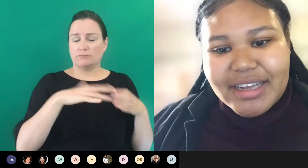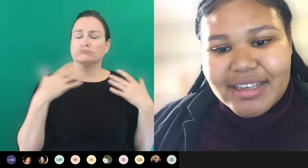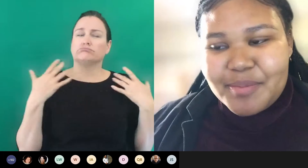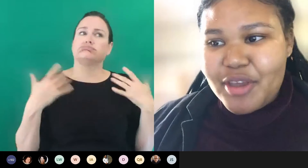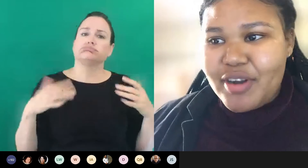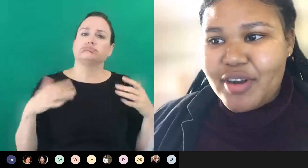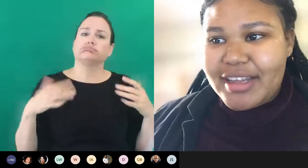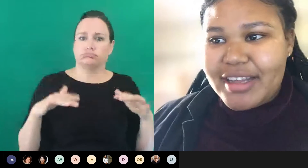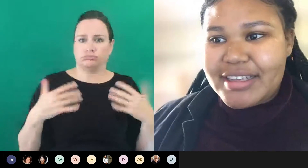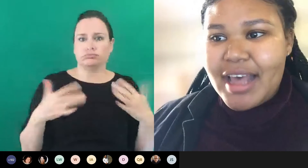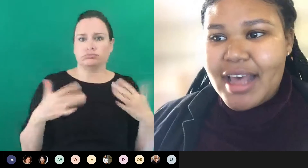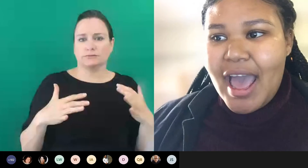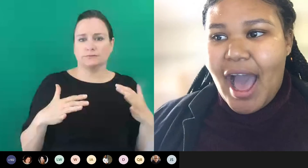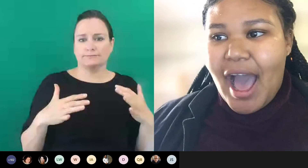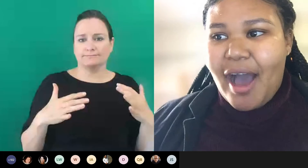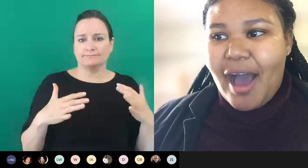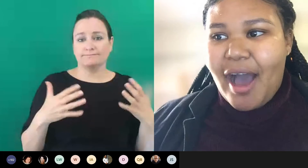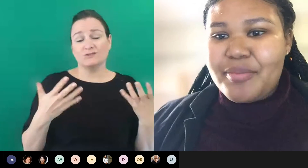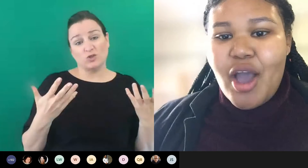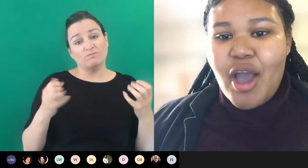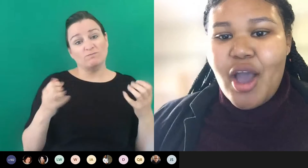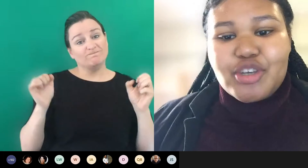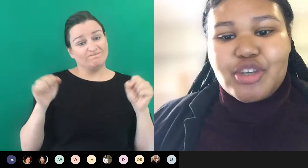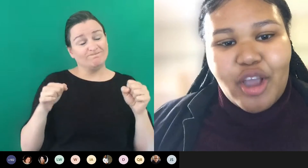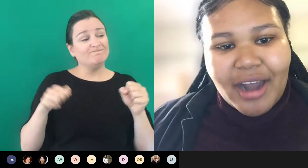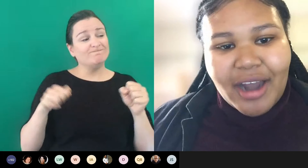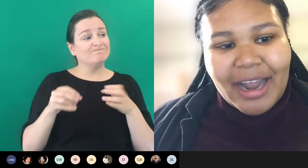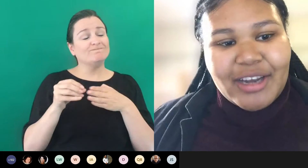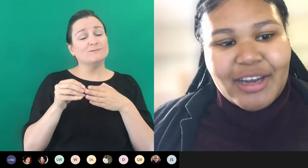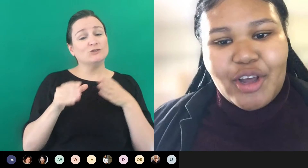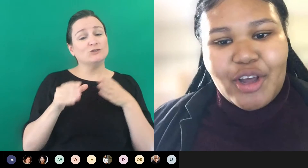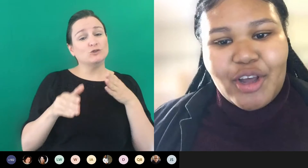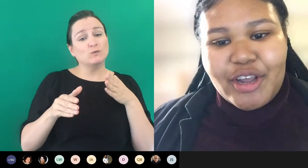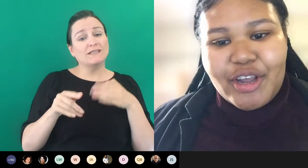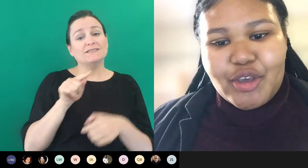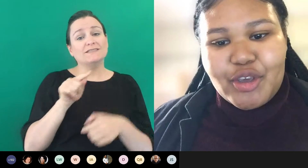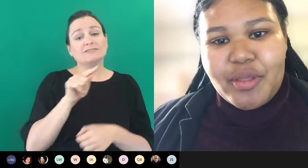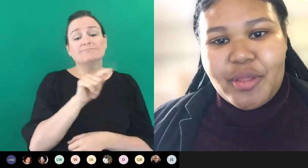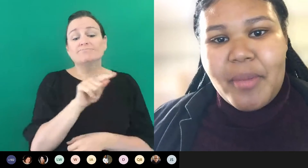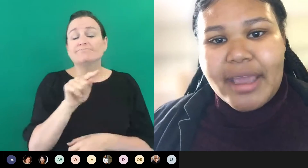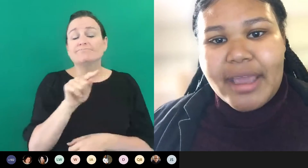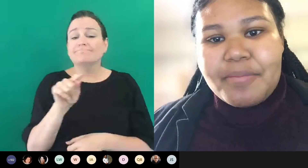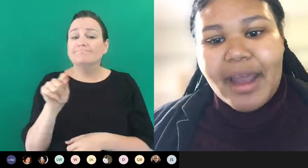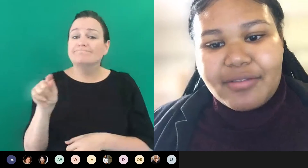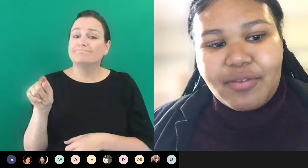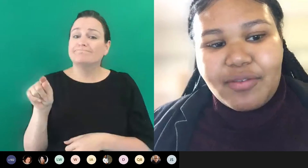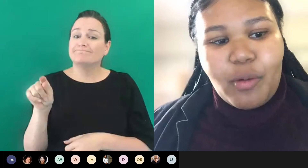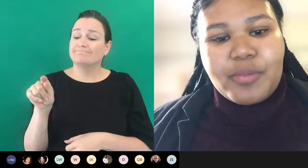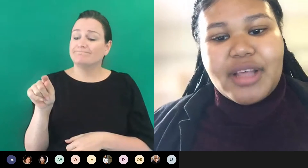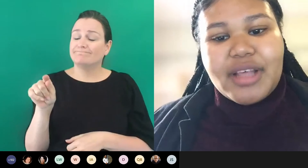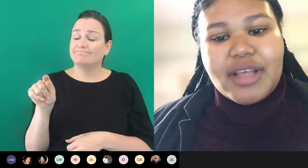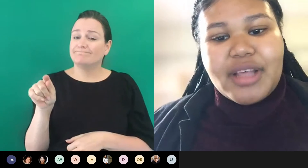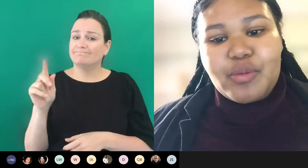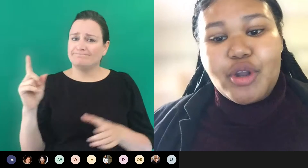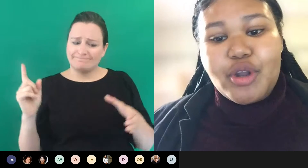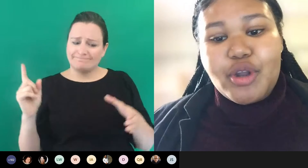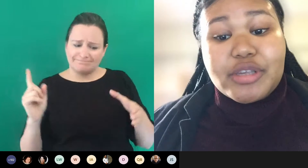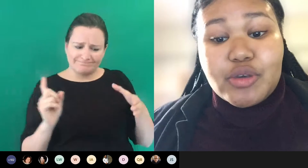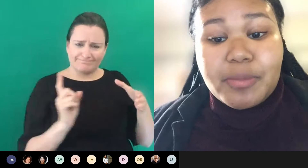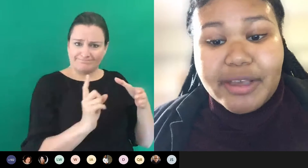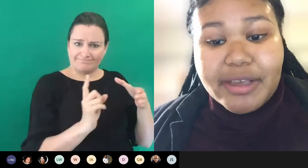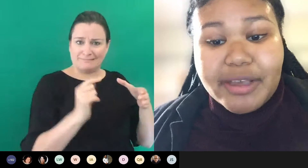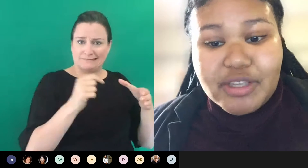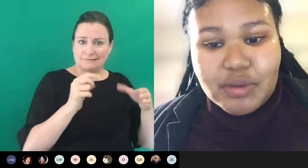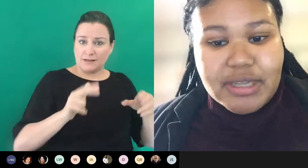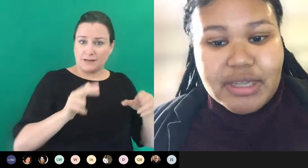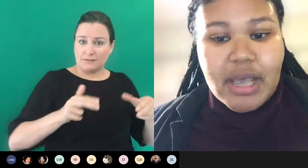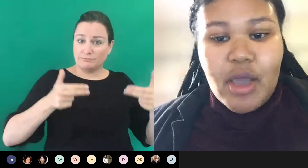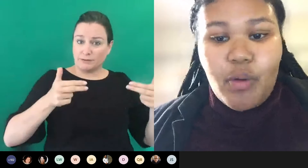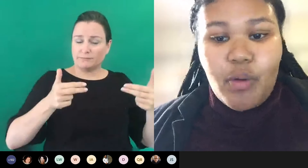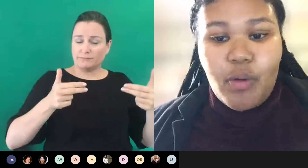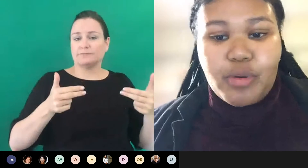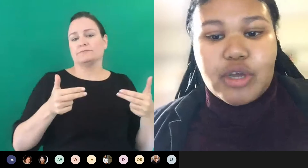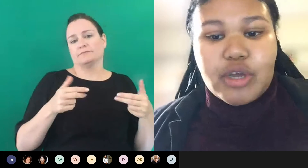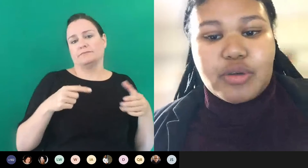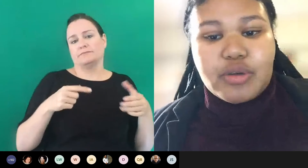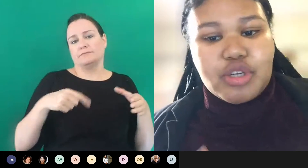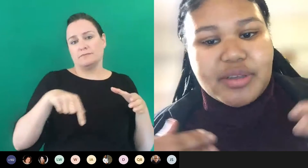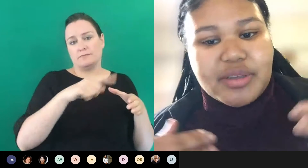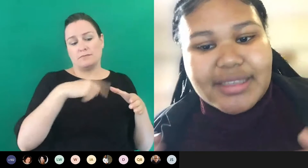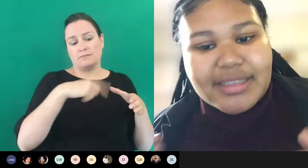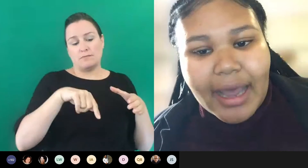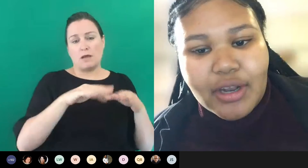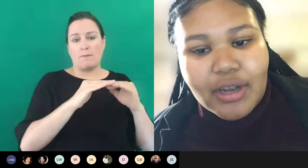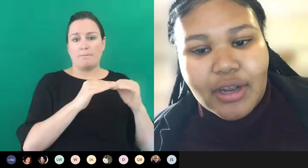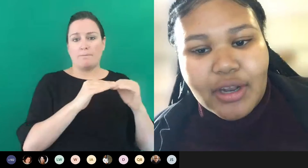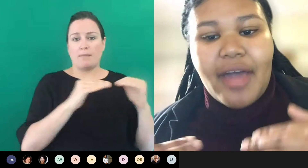student experience, during online learning, the main platforms that, was used by students would